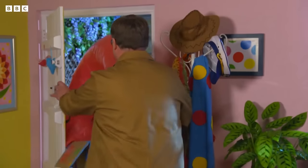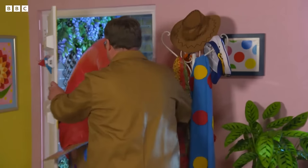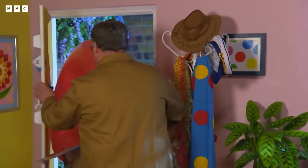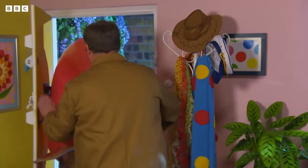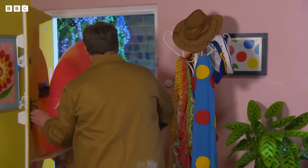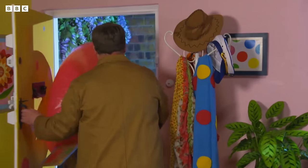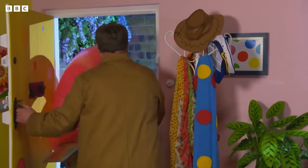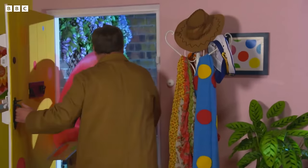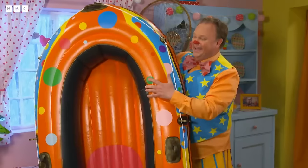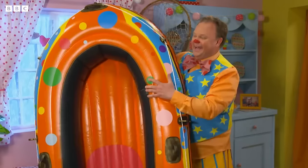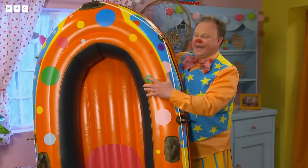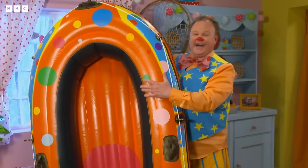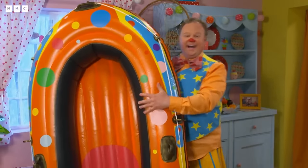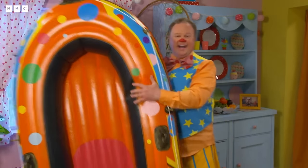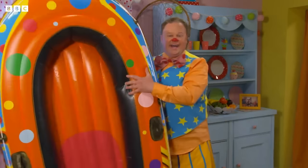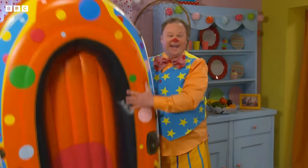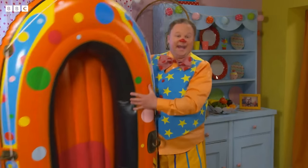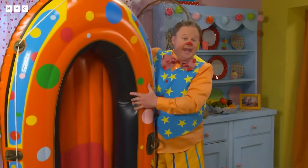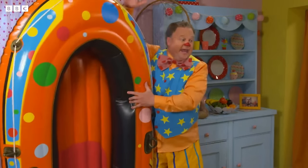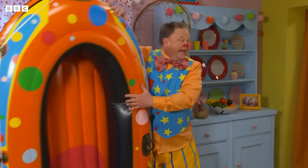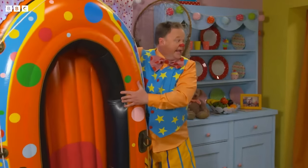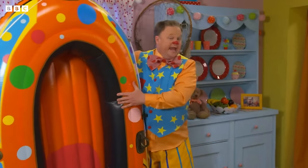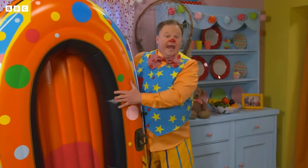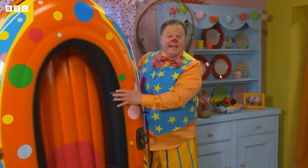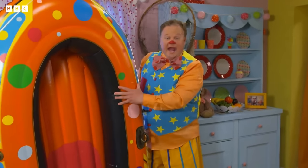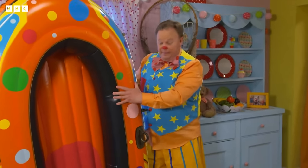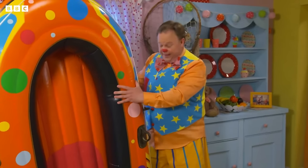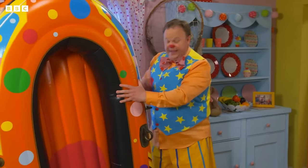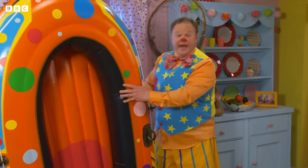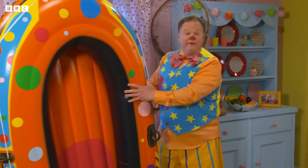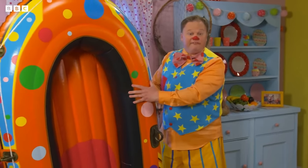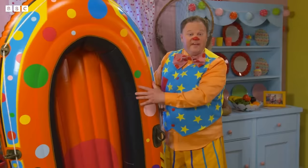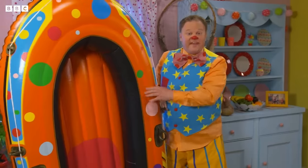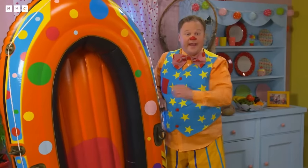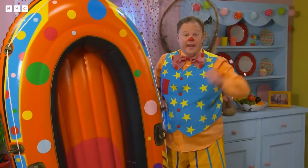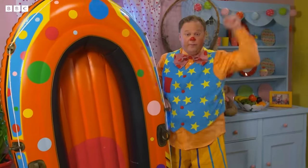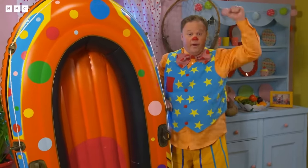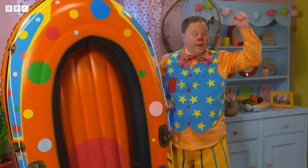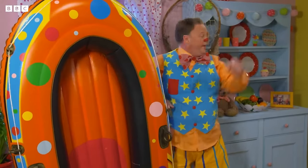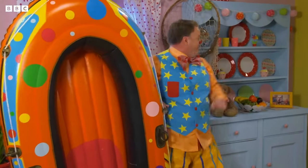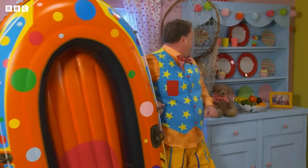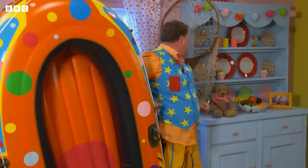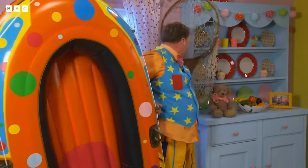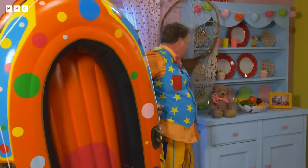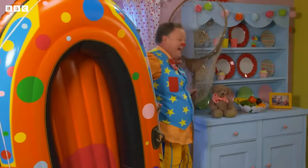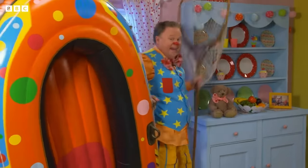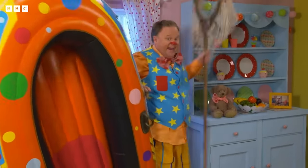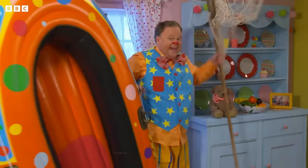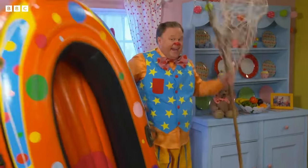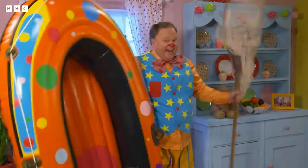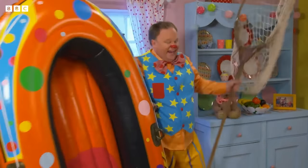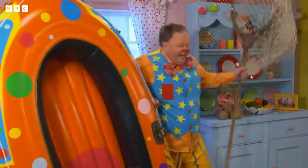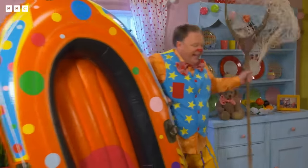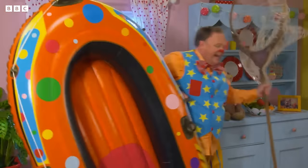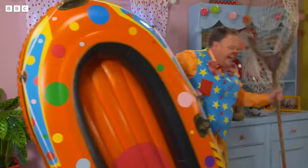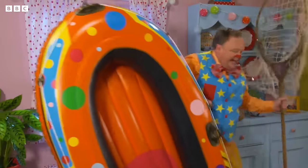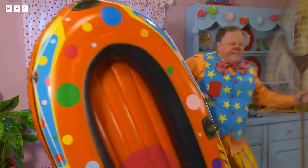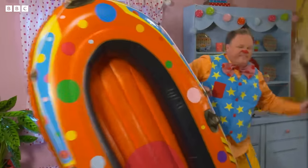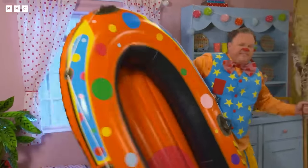Be plated. Now I can go fishing. Woohoo! Before you go